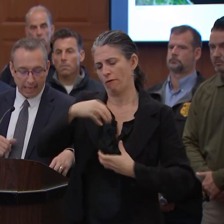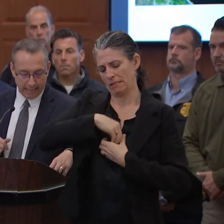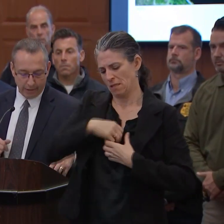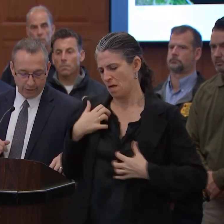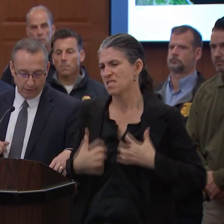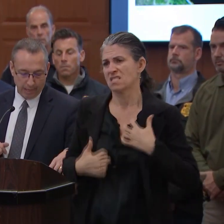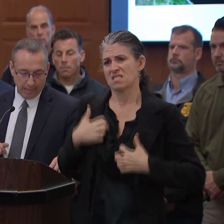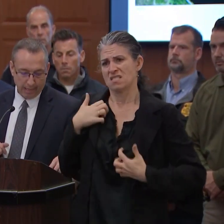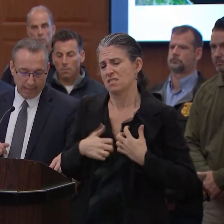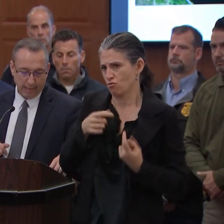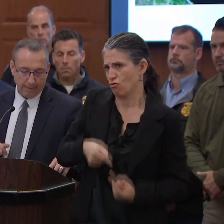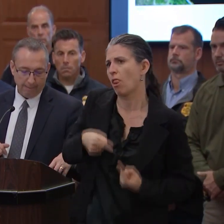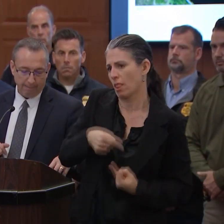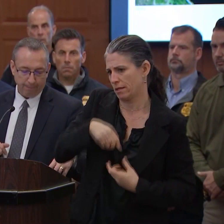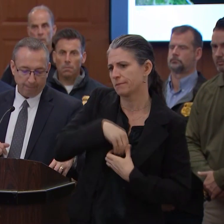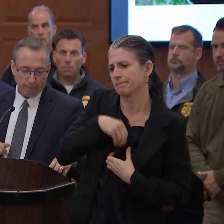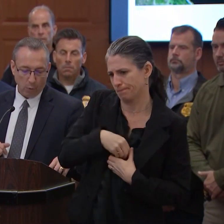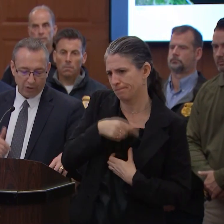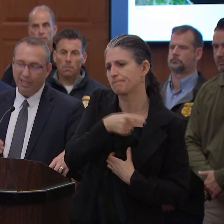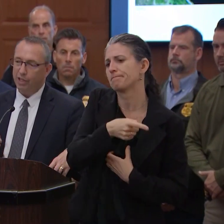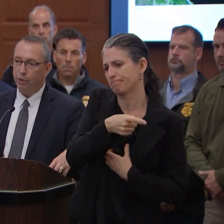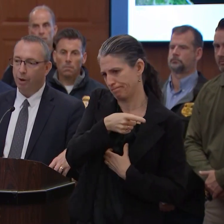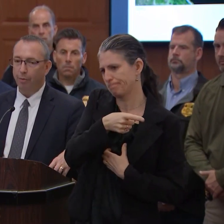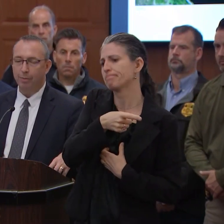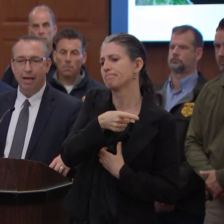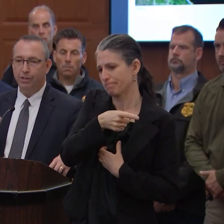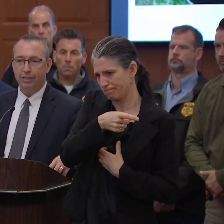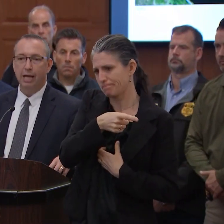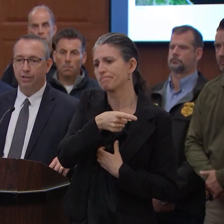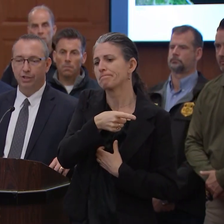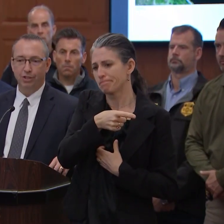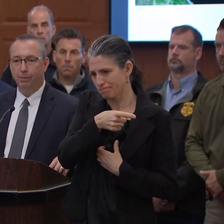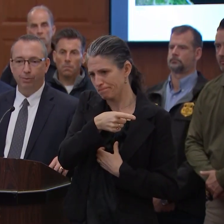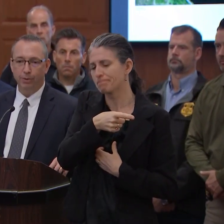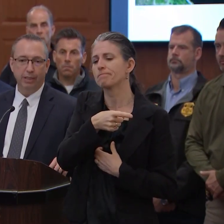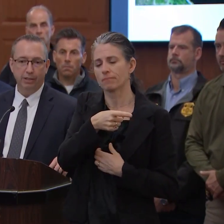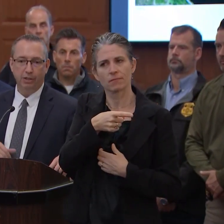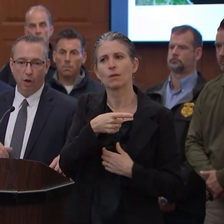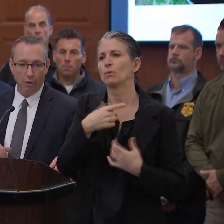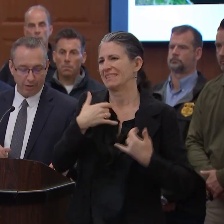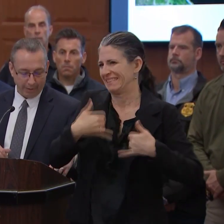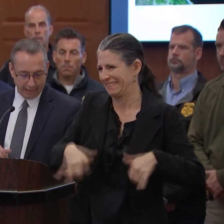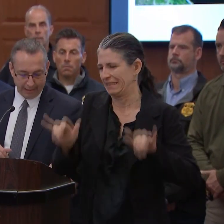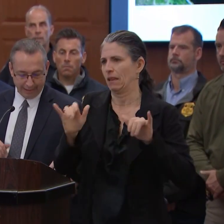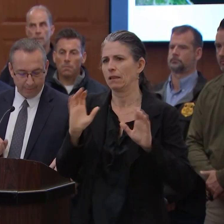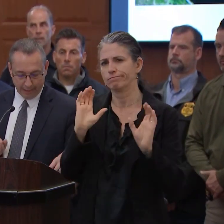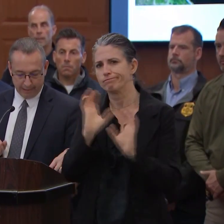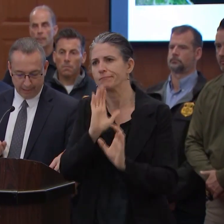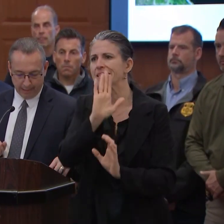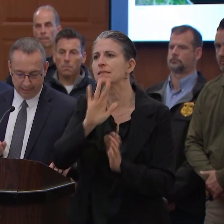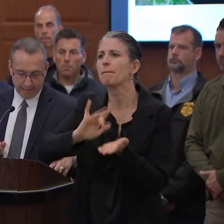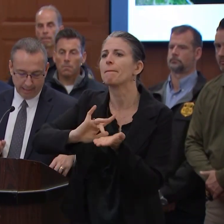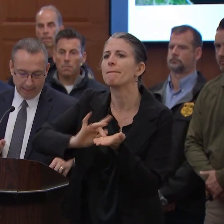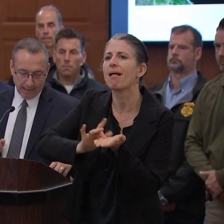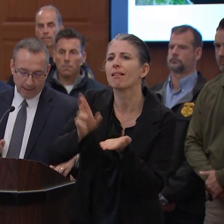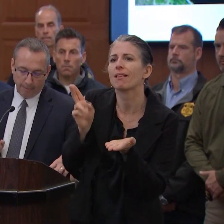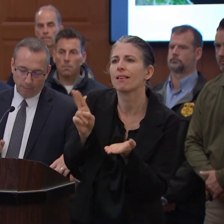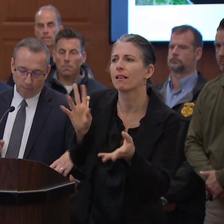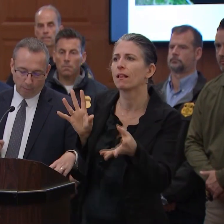and things of that nature. Which again, you could probably imagine is not just as simple as he just calling somebody, hey, can you send me this thing?